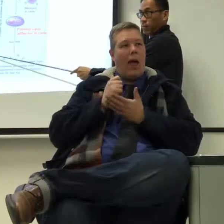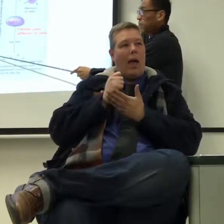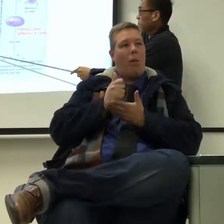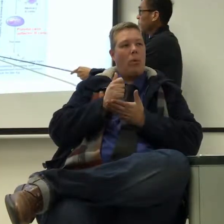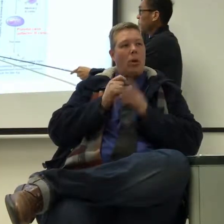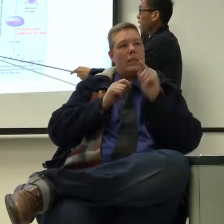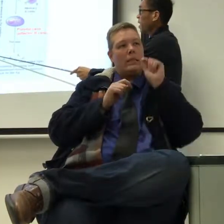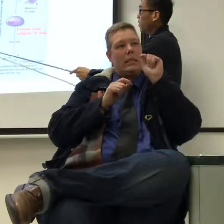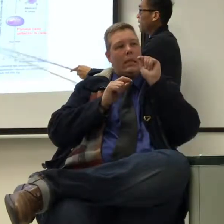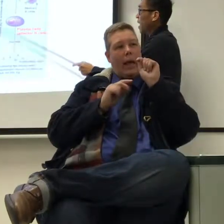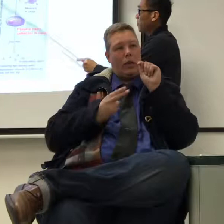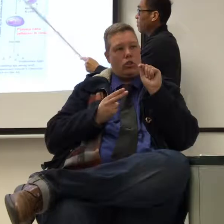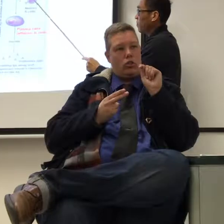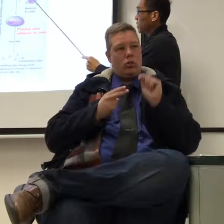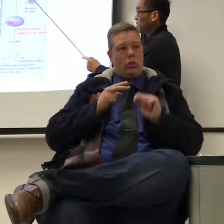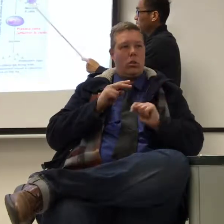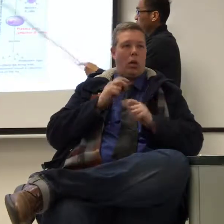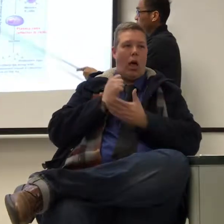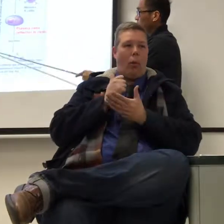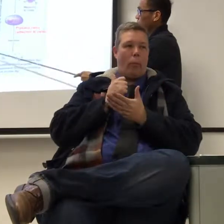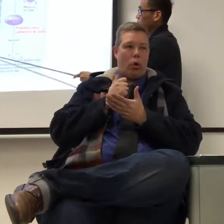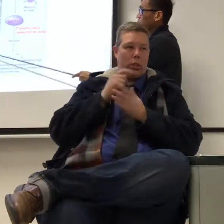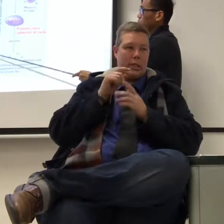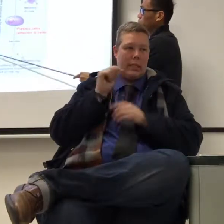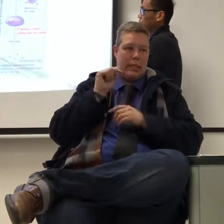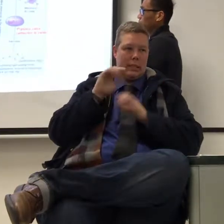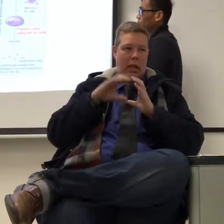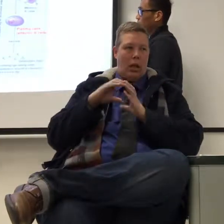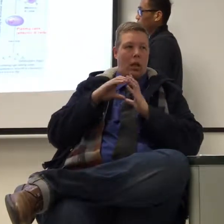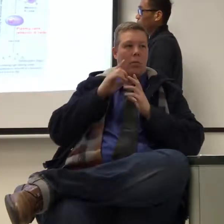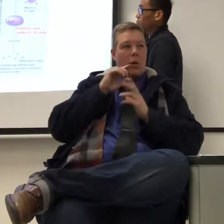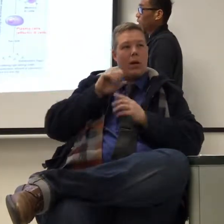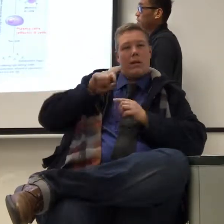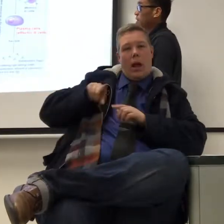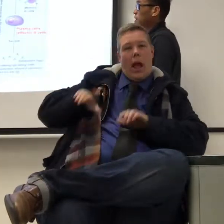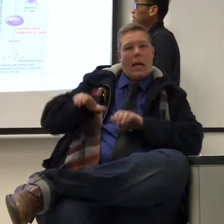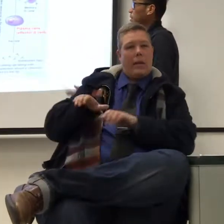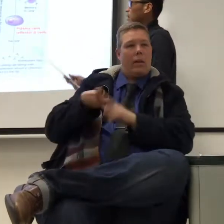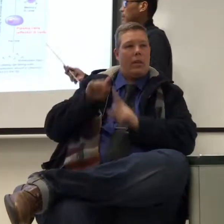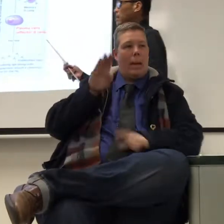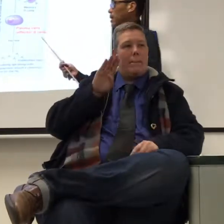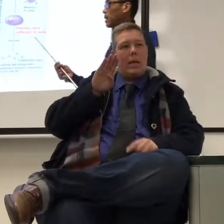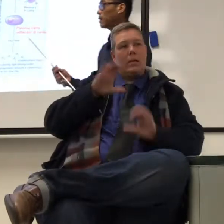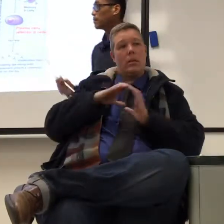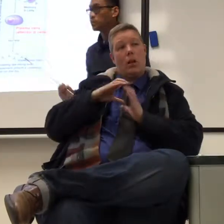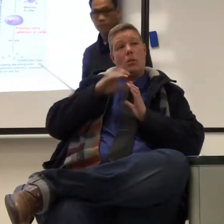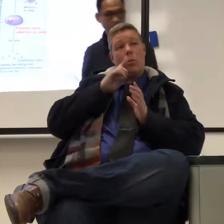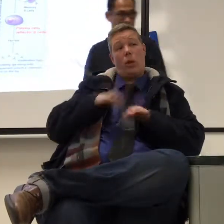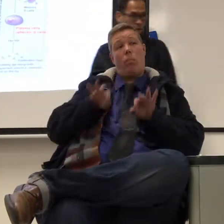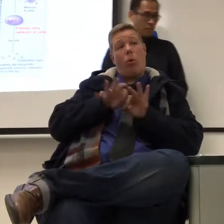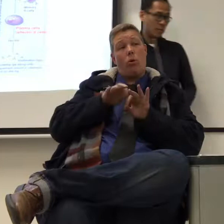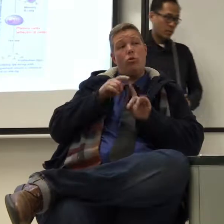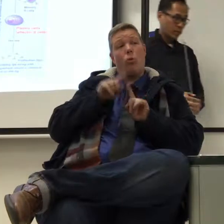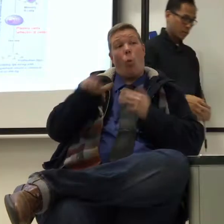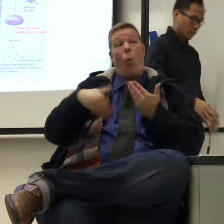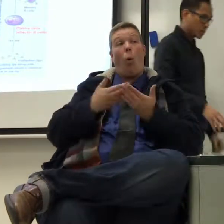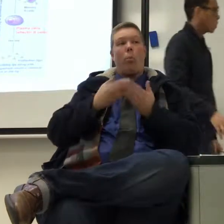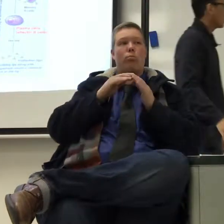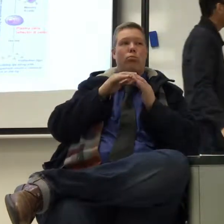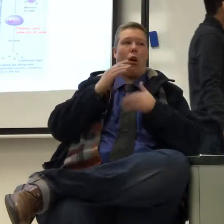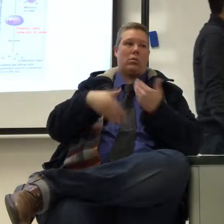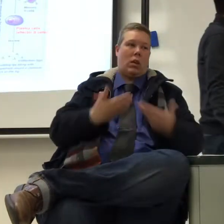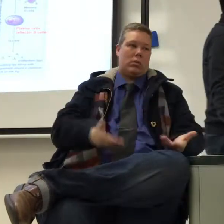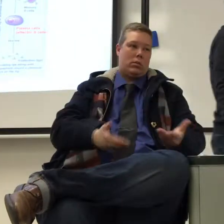going. Okay? They can activate the B cells, so that they're extremely important to the whole process. That's the other thing we need.